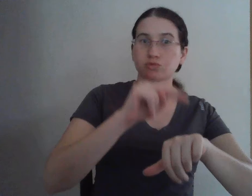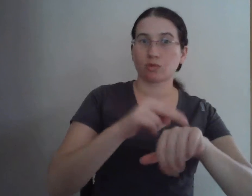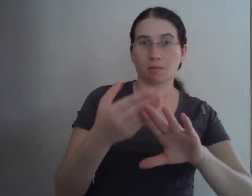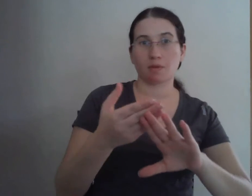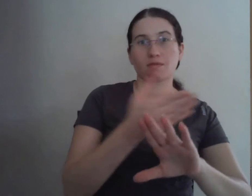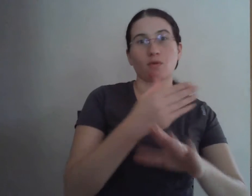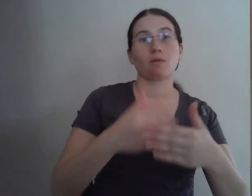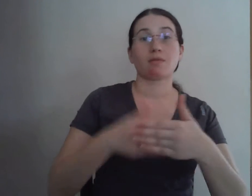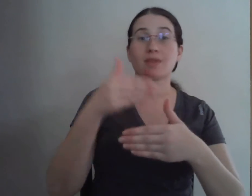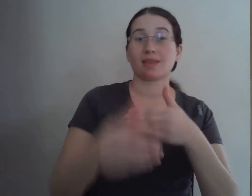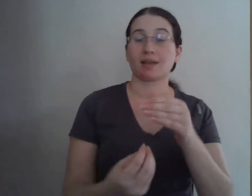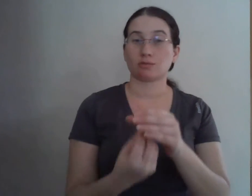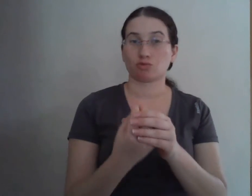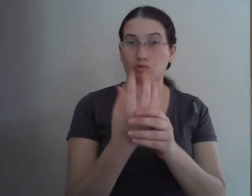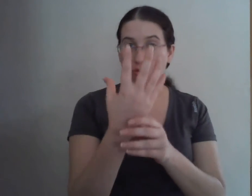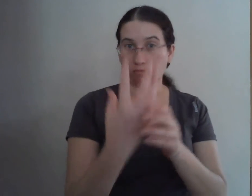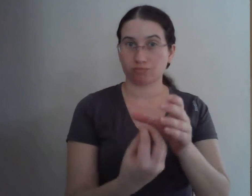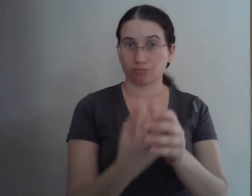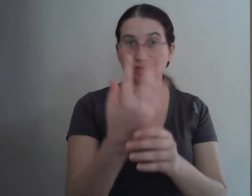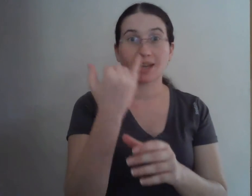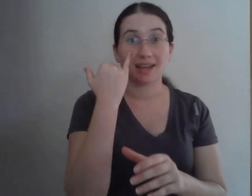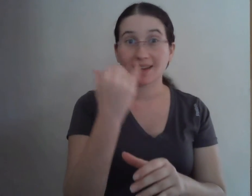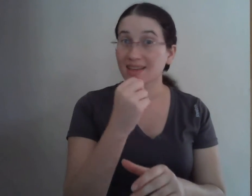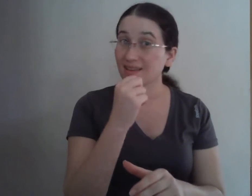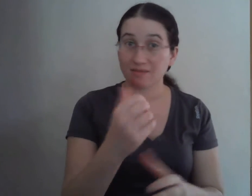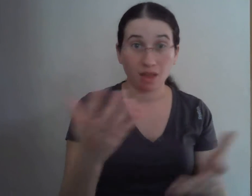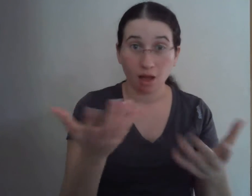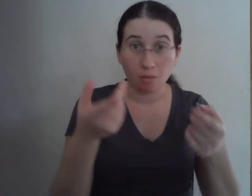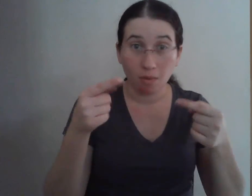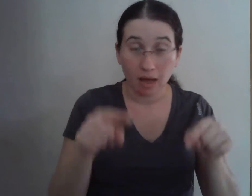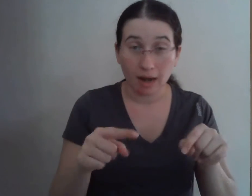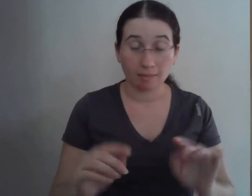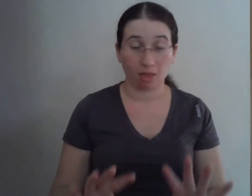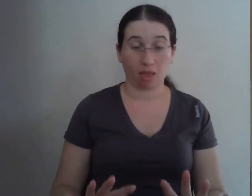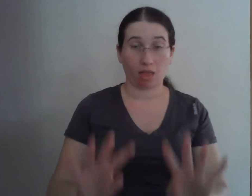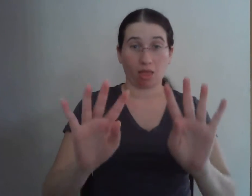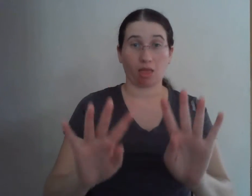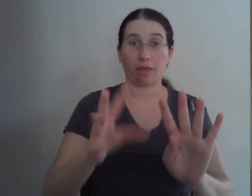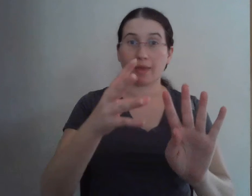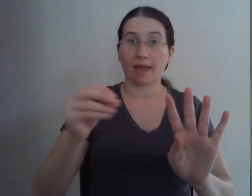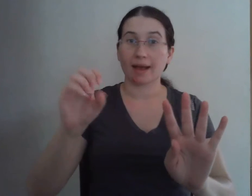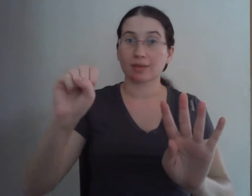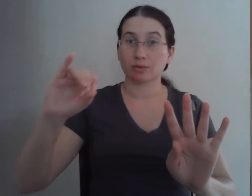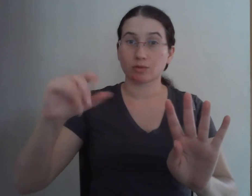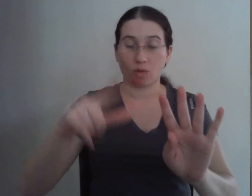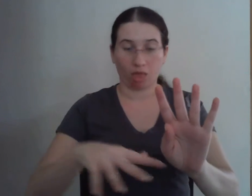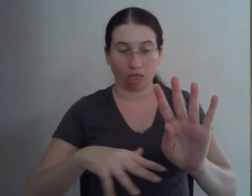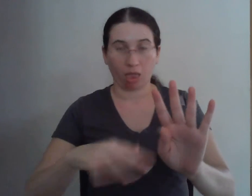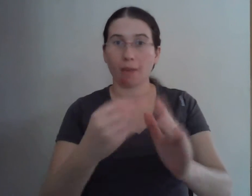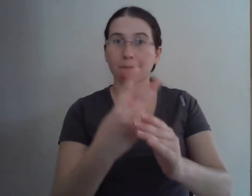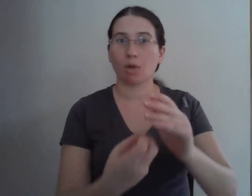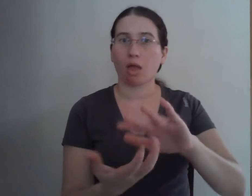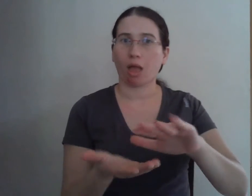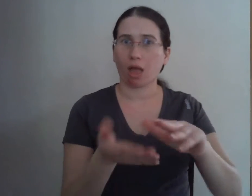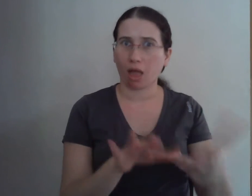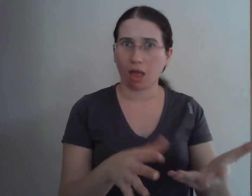growing season. And if it doesn't, the grassland and the soil begin to die. Now, if it does not